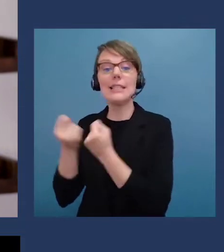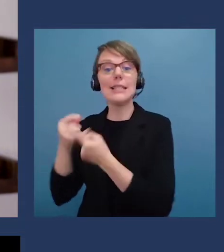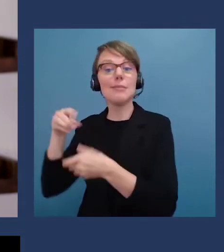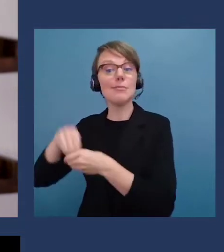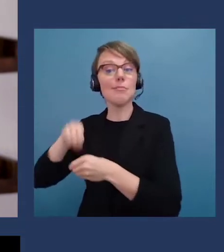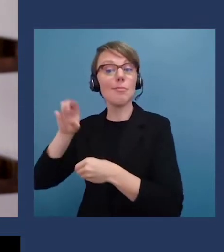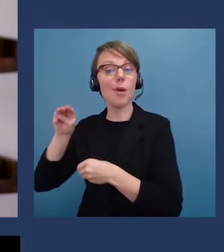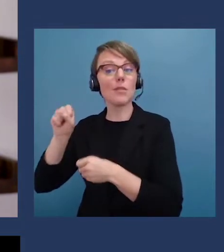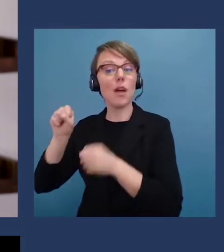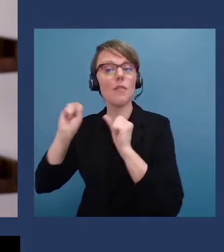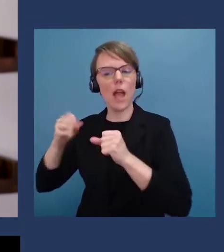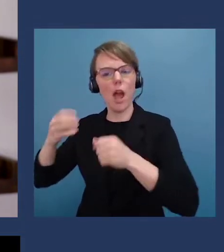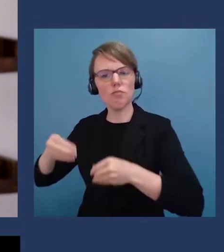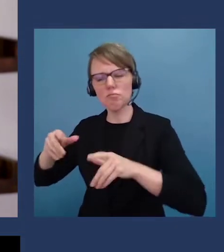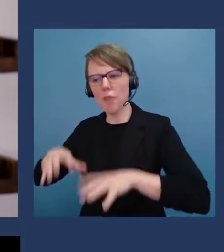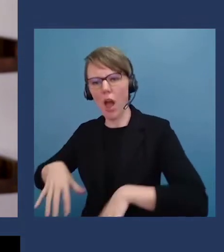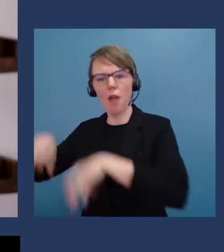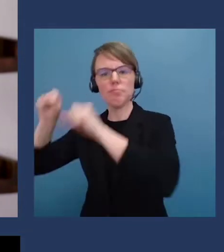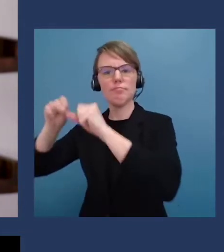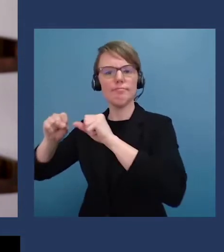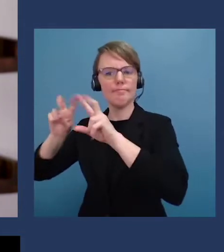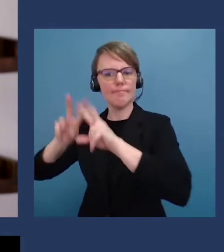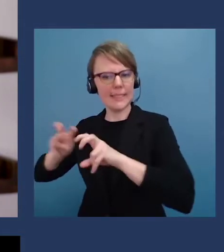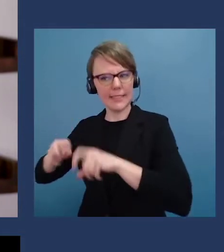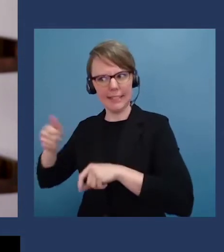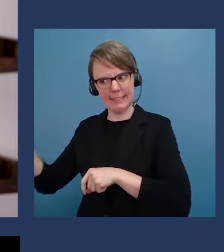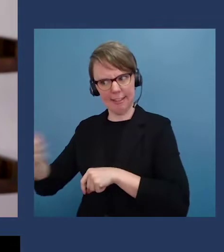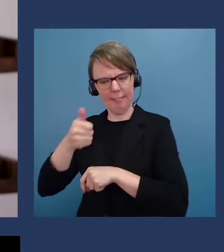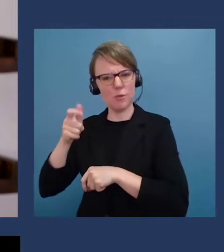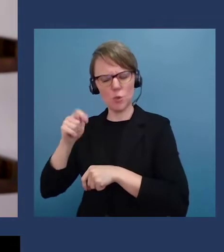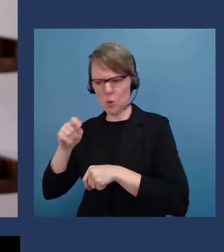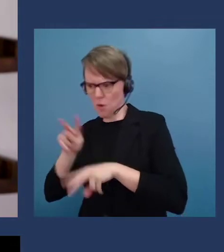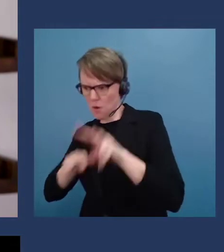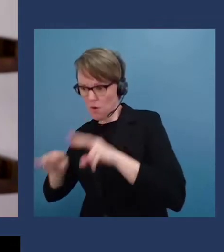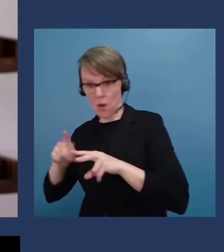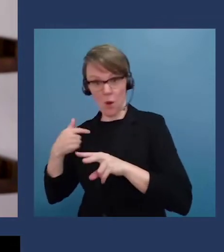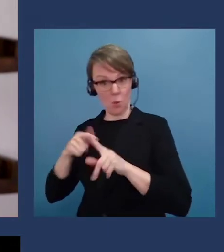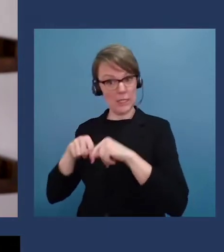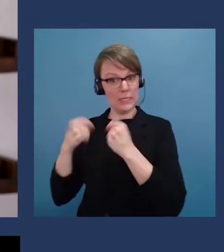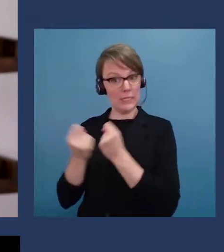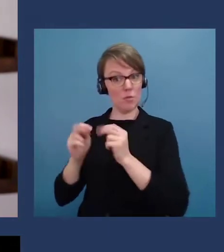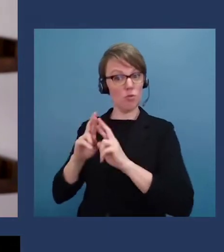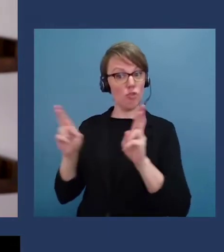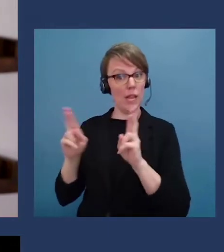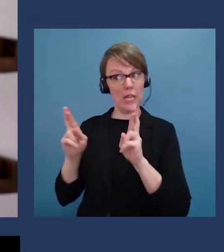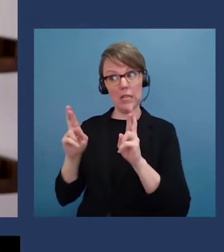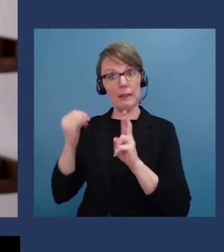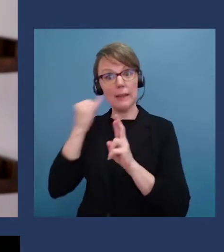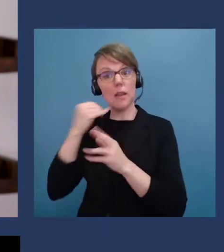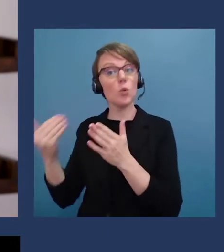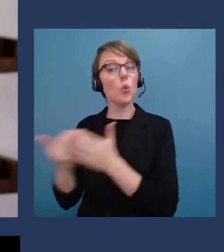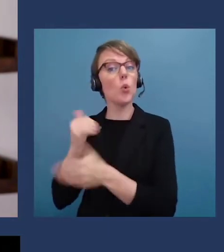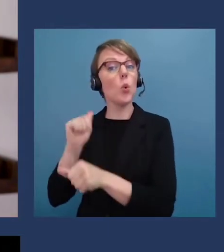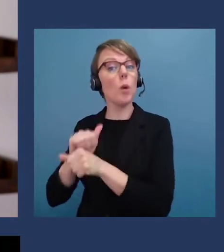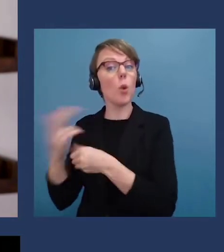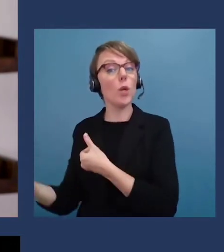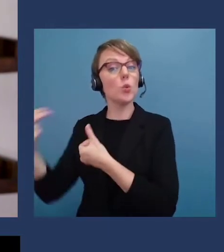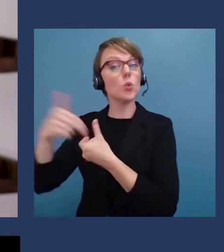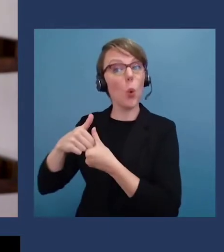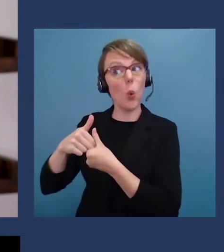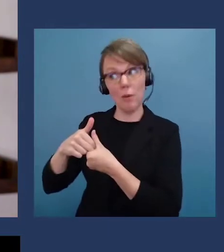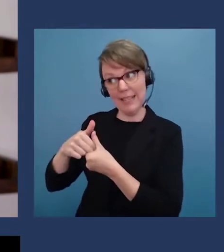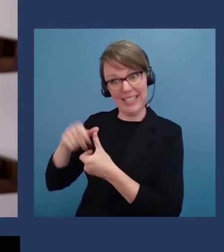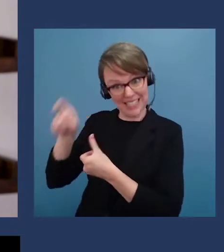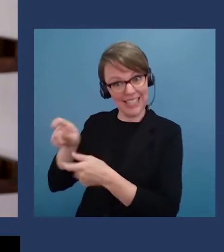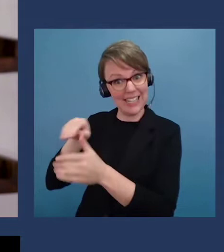there that we need to conform to when building our platforms and tools. So as a platform and a tool provider, we needed to